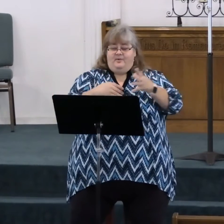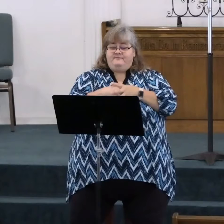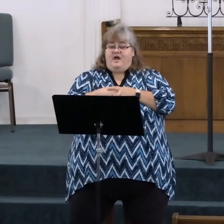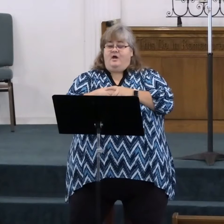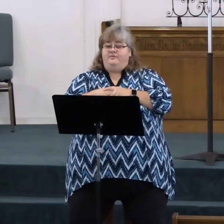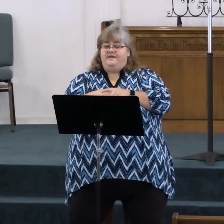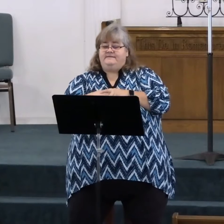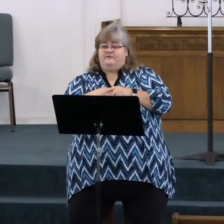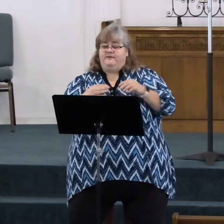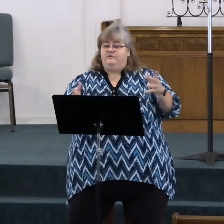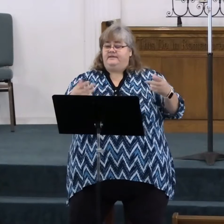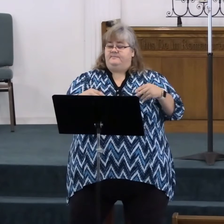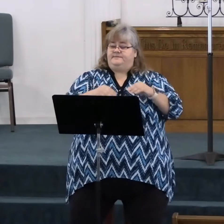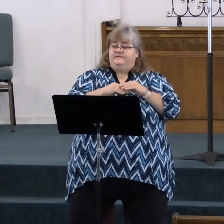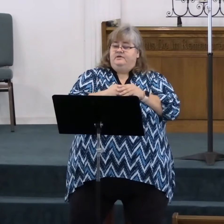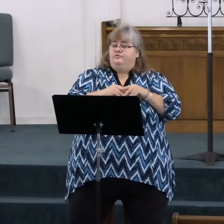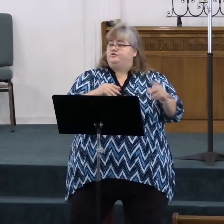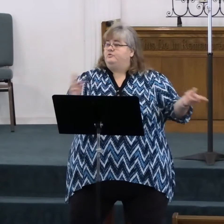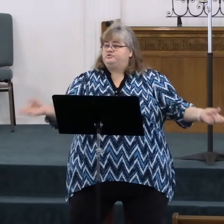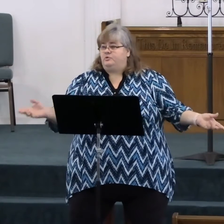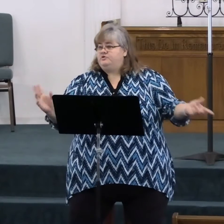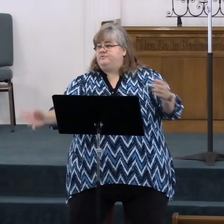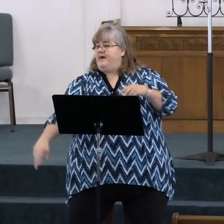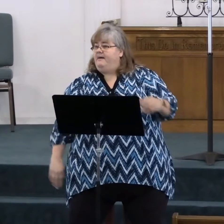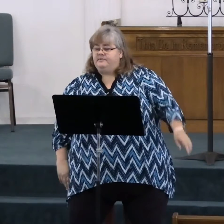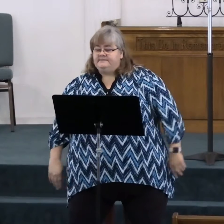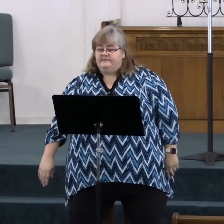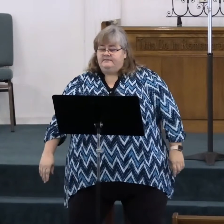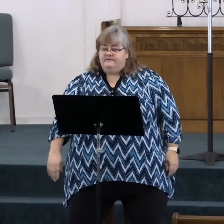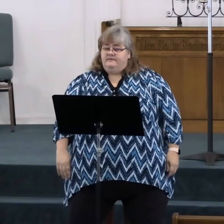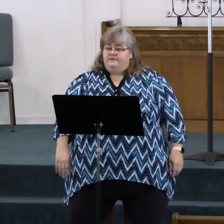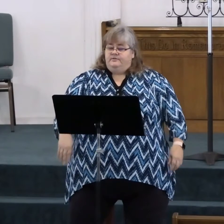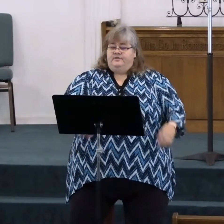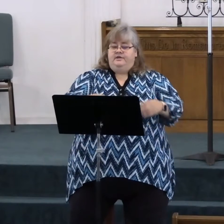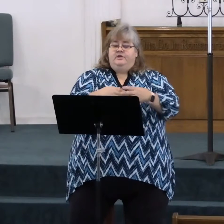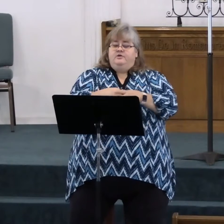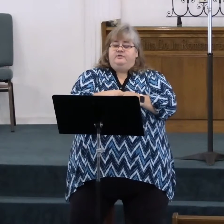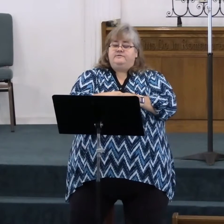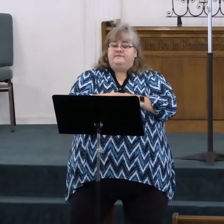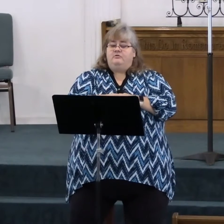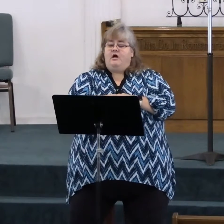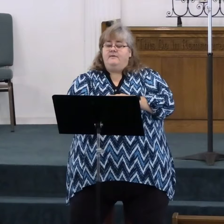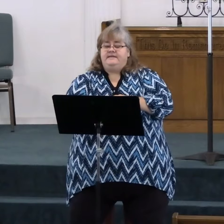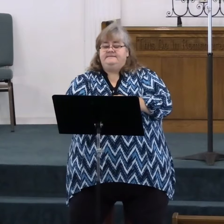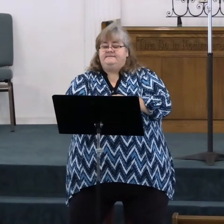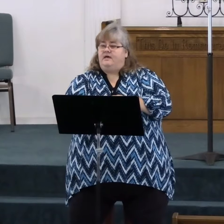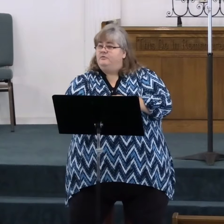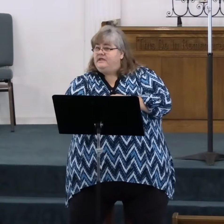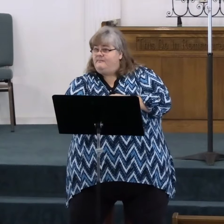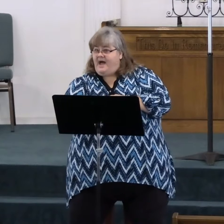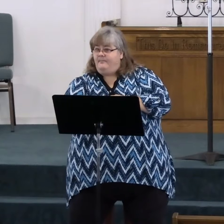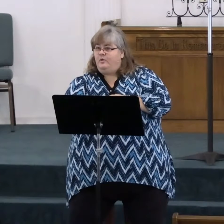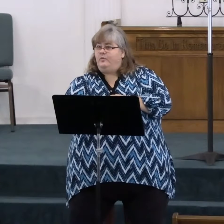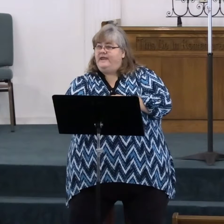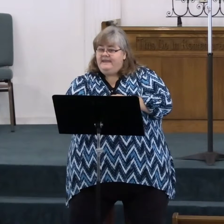we've got all things at our fingertips. There's no shortage of Bibles. There's no law against us owning a Bible or reading